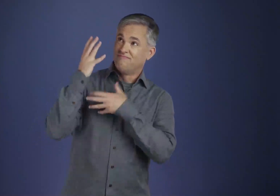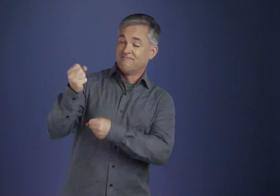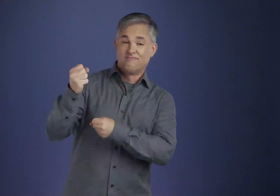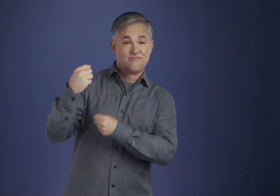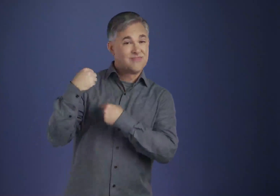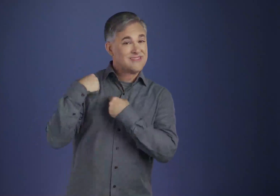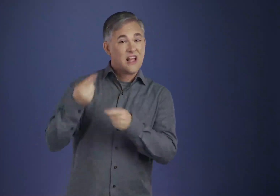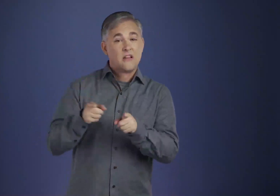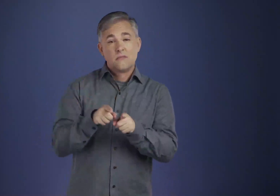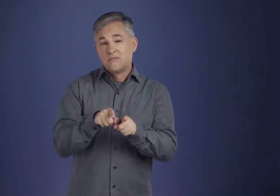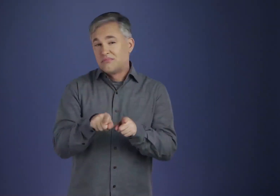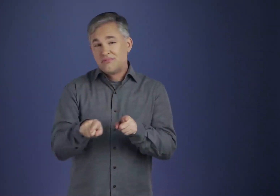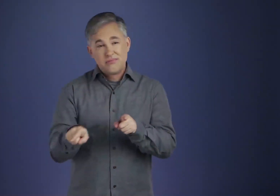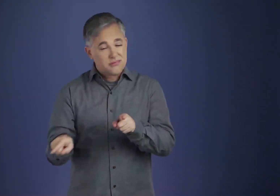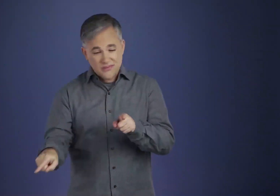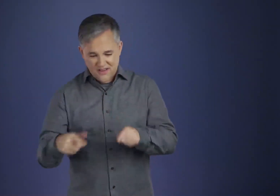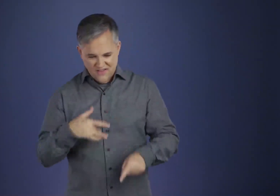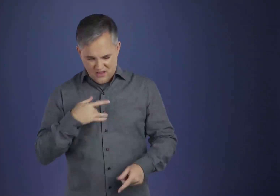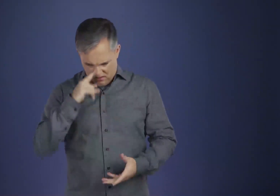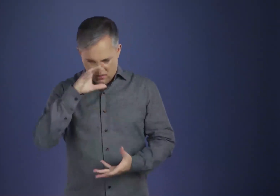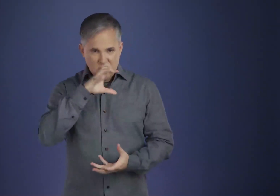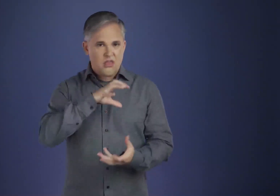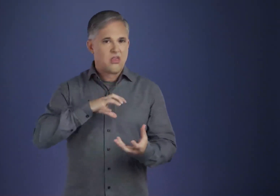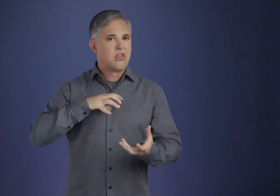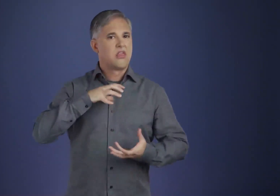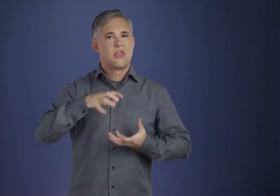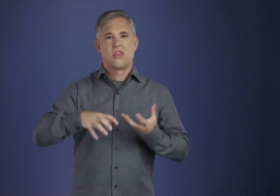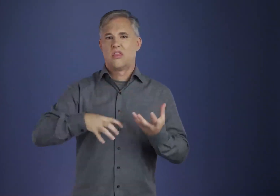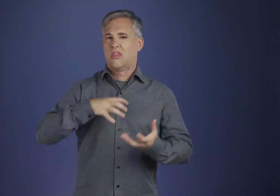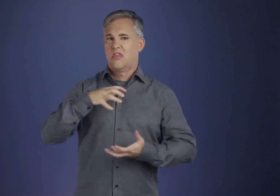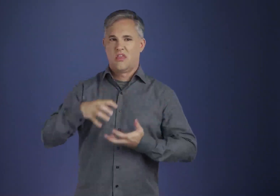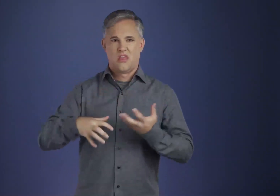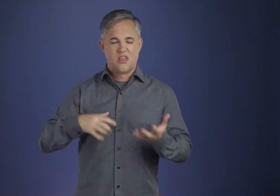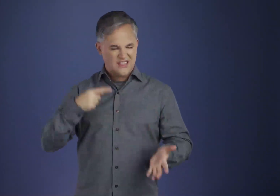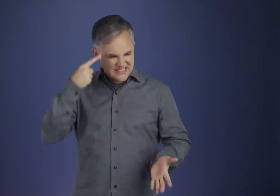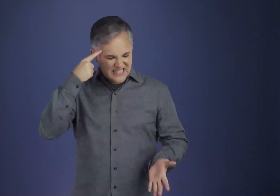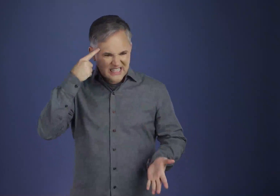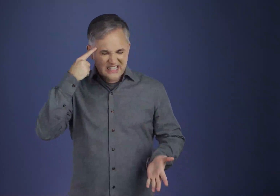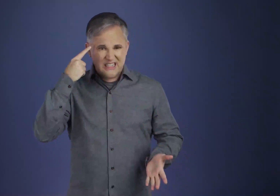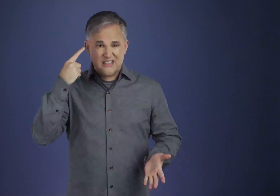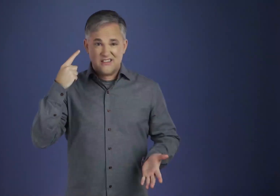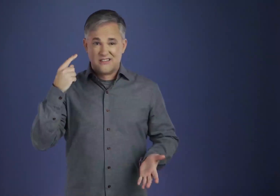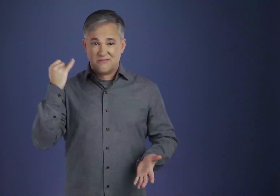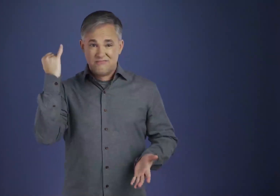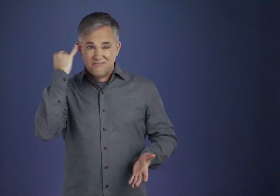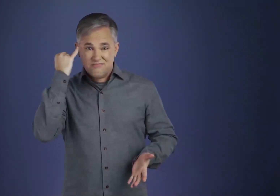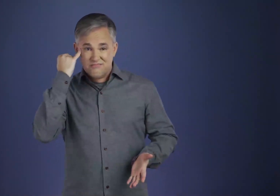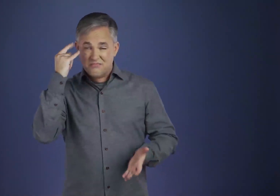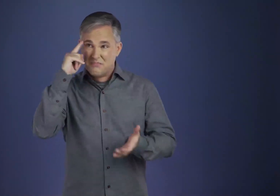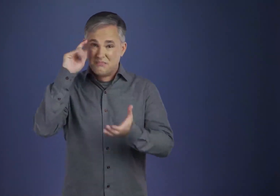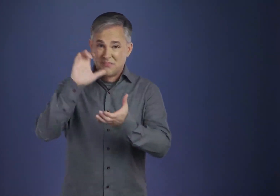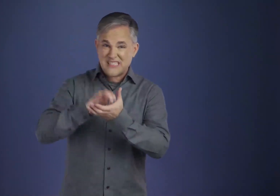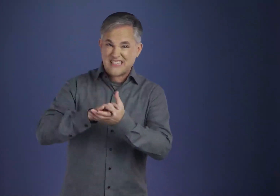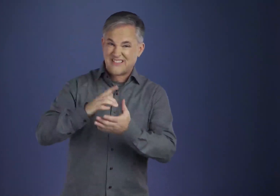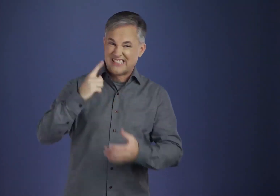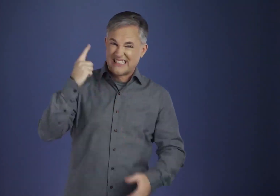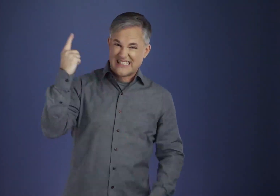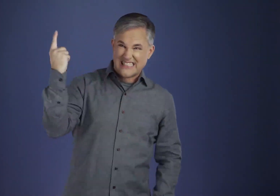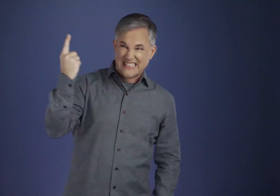He cannot attain, in even a small degree, the assurance of the believer, the agnostic, or the atheist. He